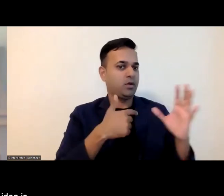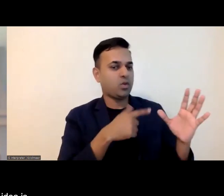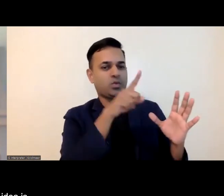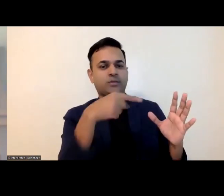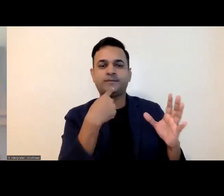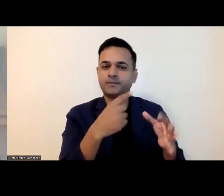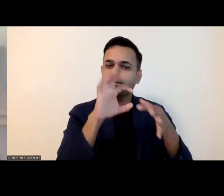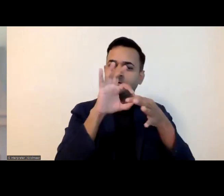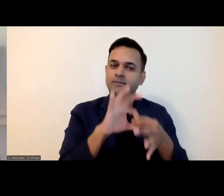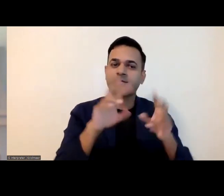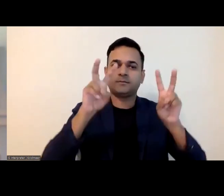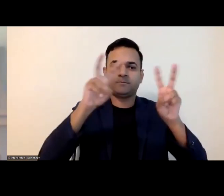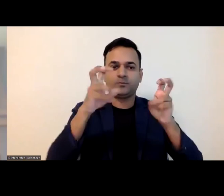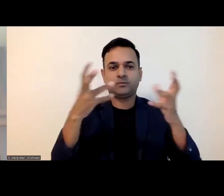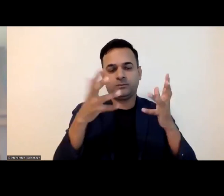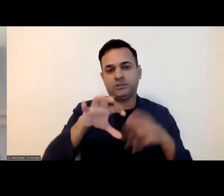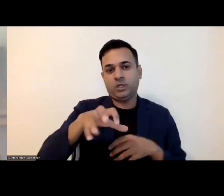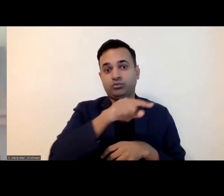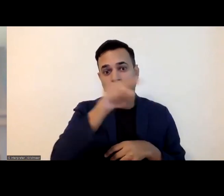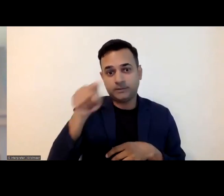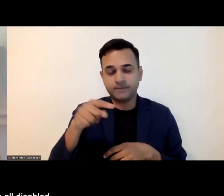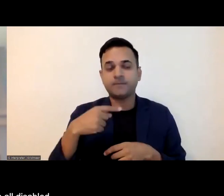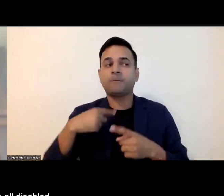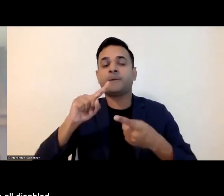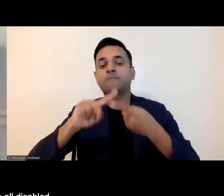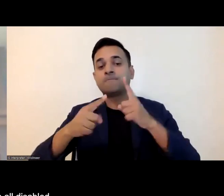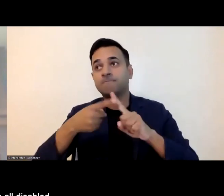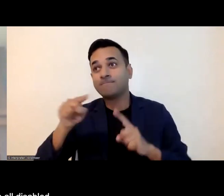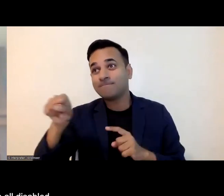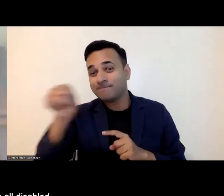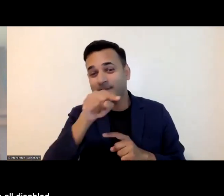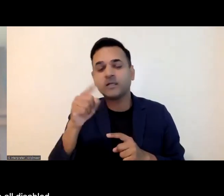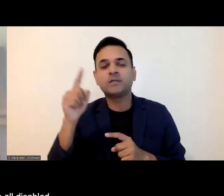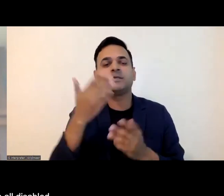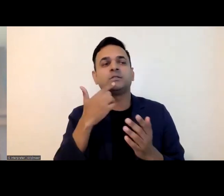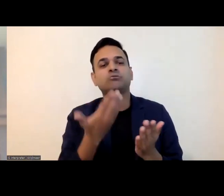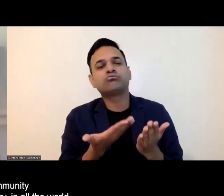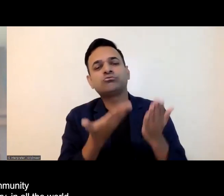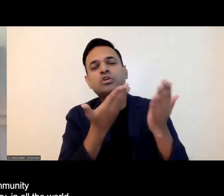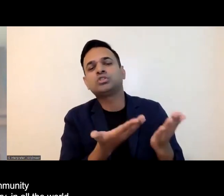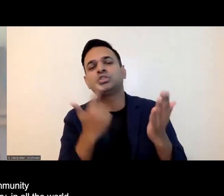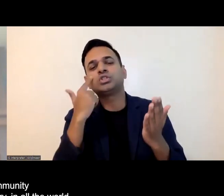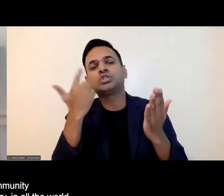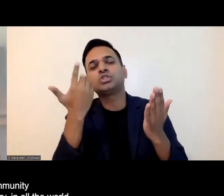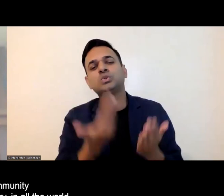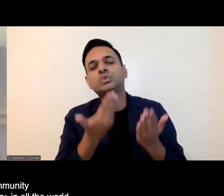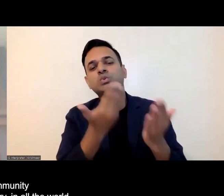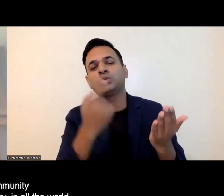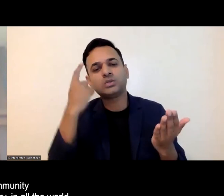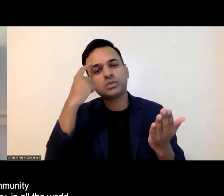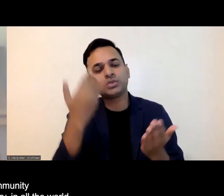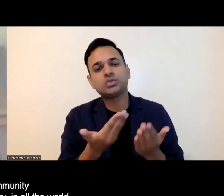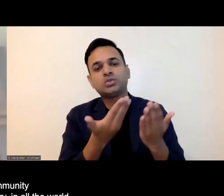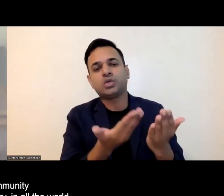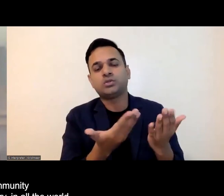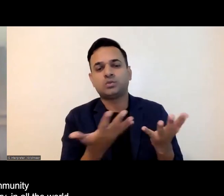My idea is that reminds and suggestions belong to all disabled community in